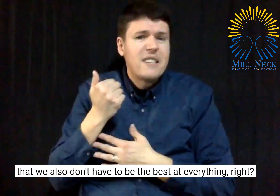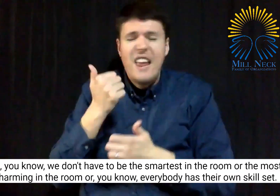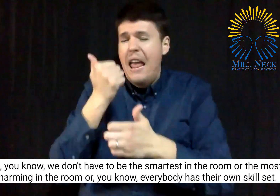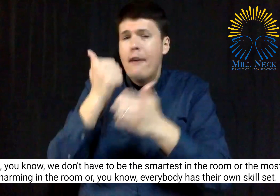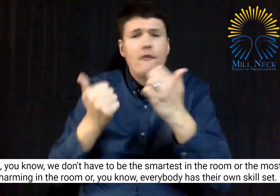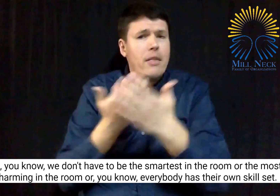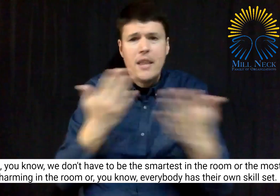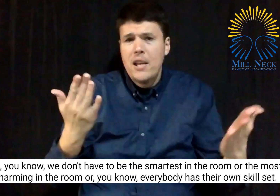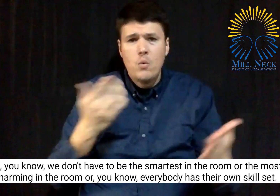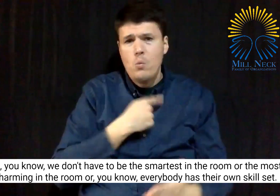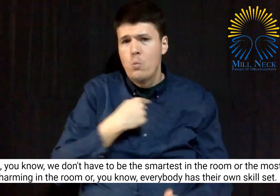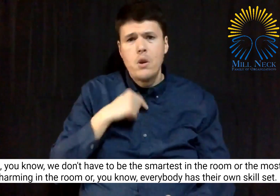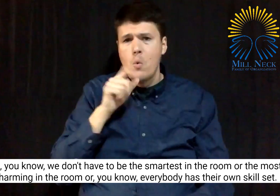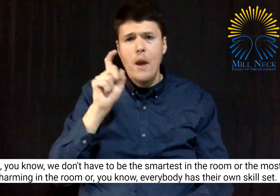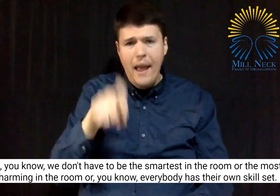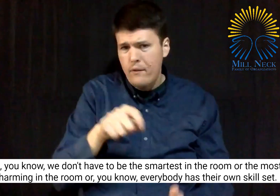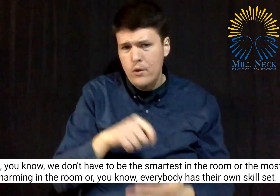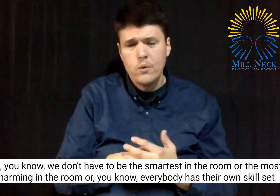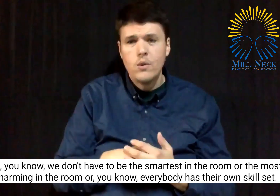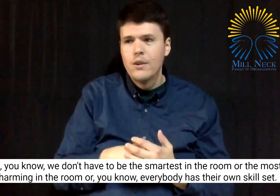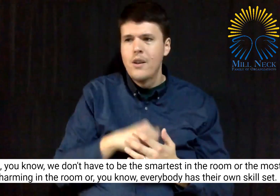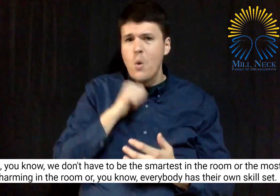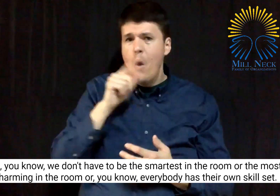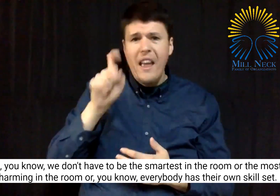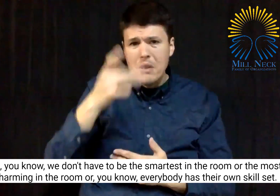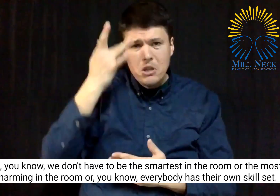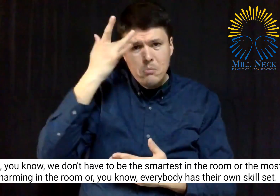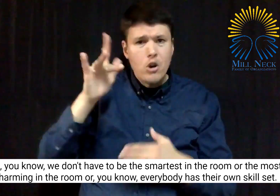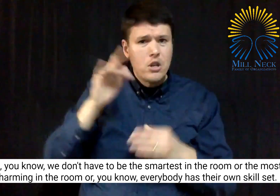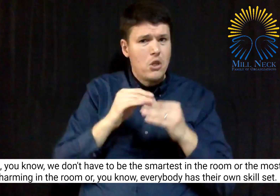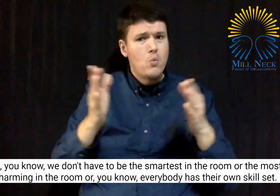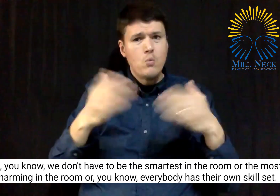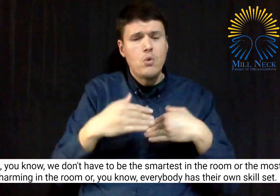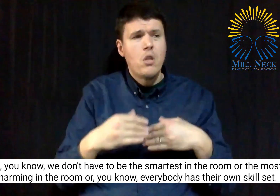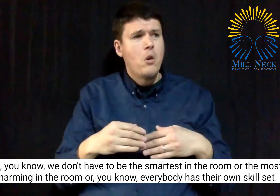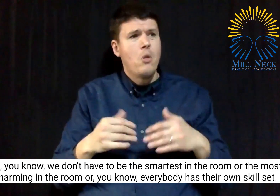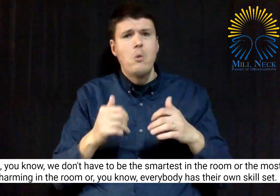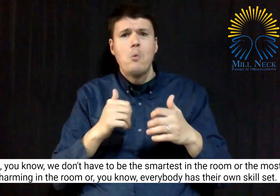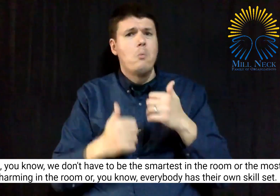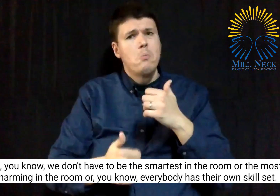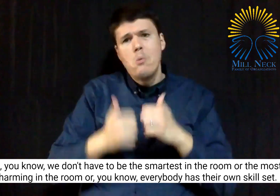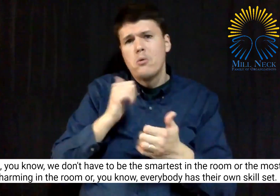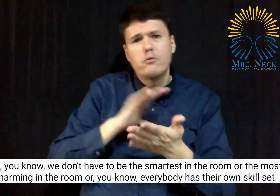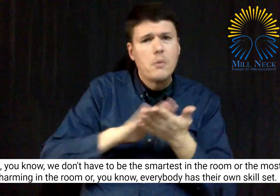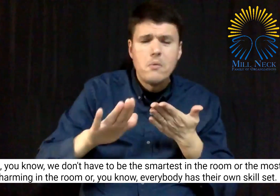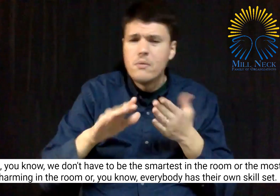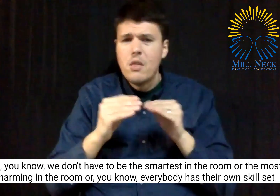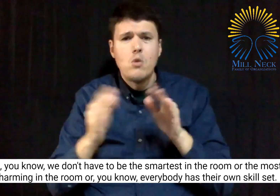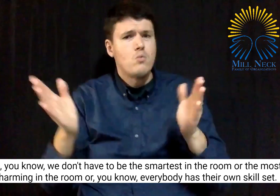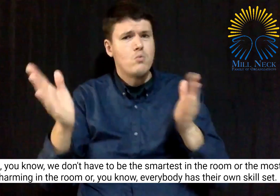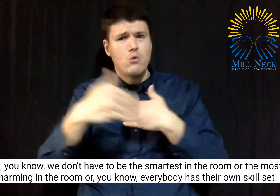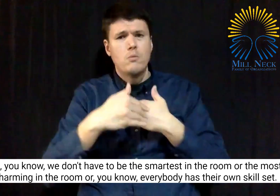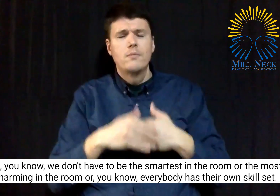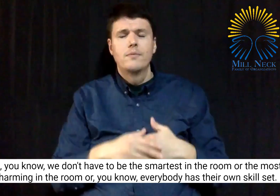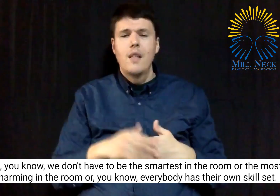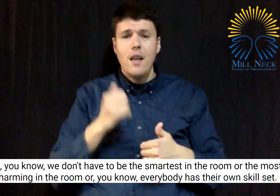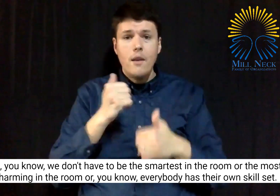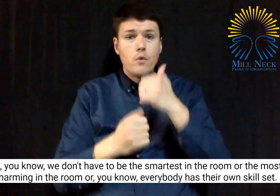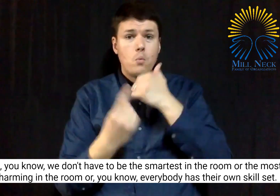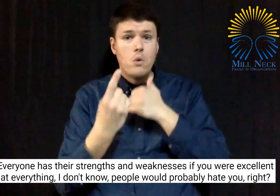So, we don't have to be the smartest in the room or the most charming in the room, or, everybody has their own skill set. Everyone has